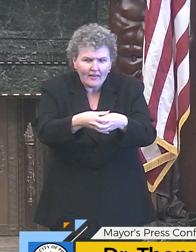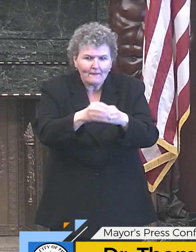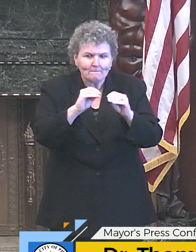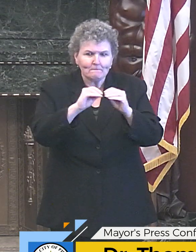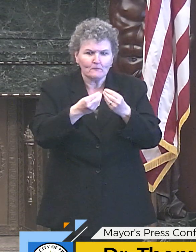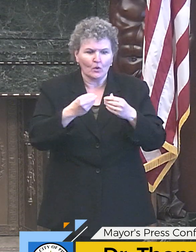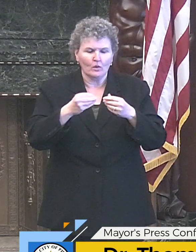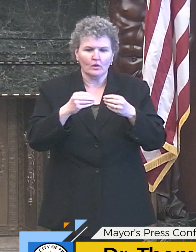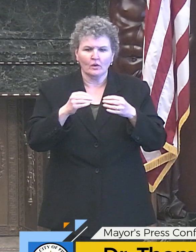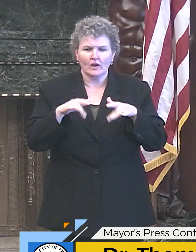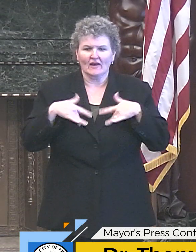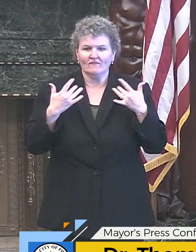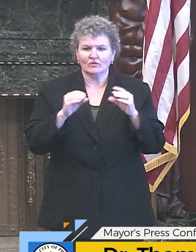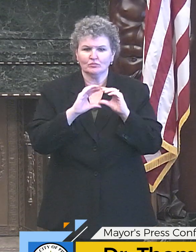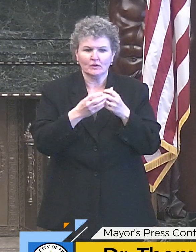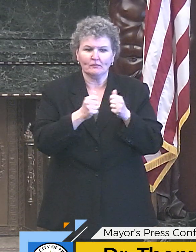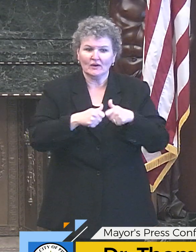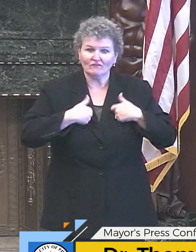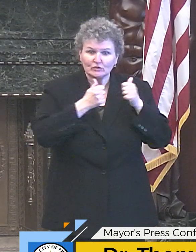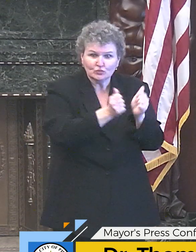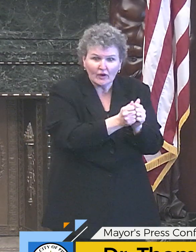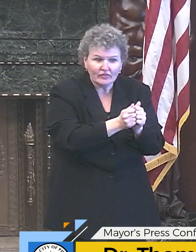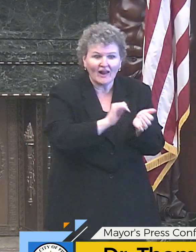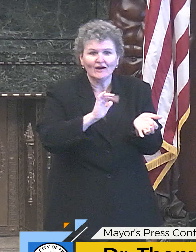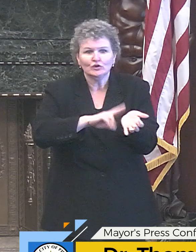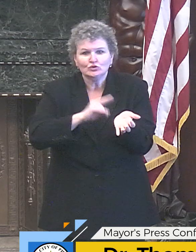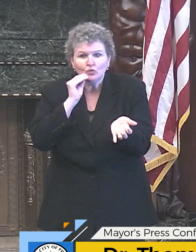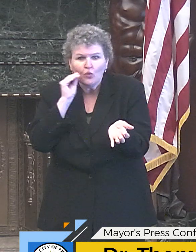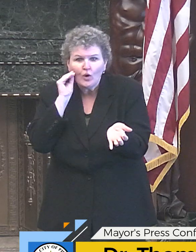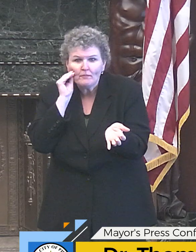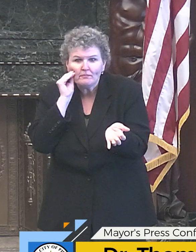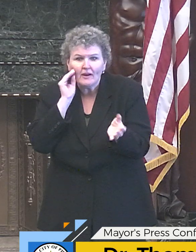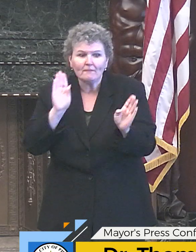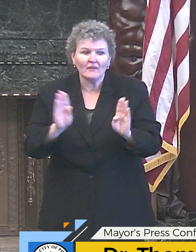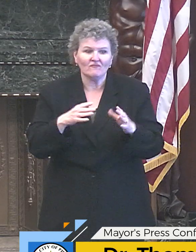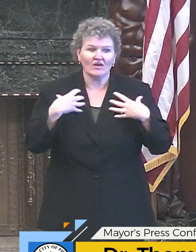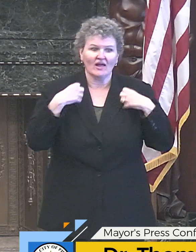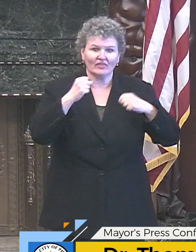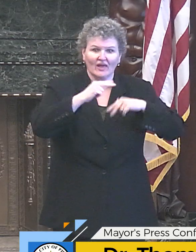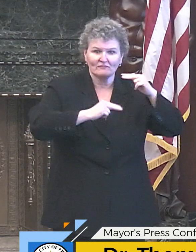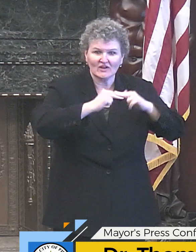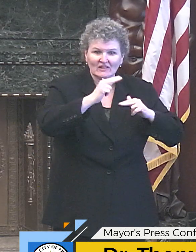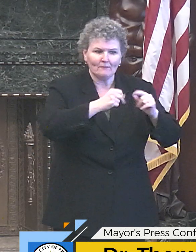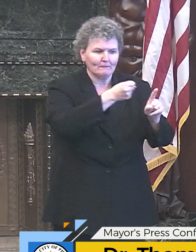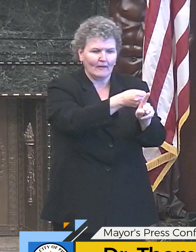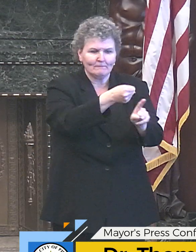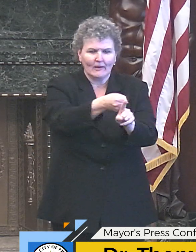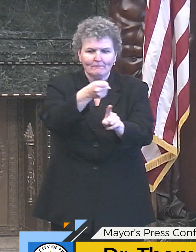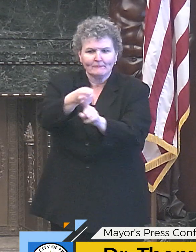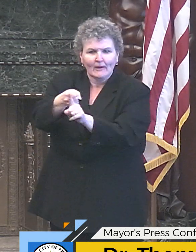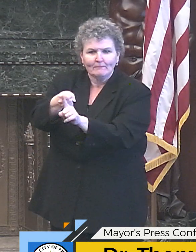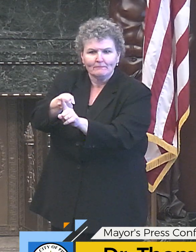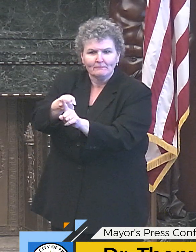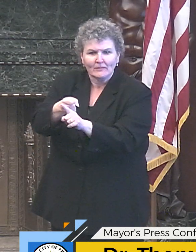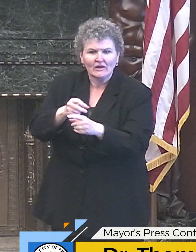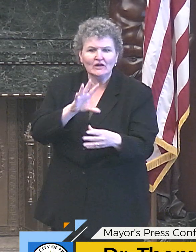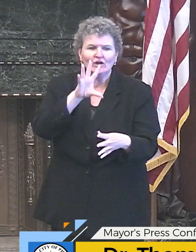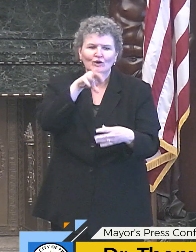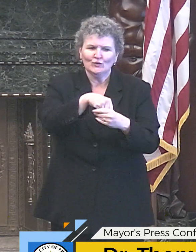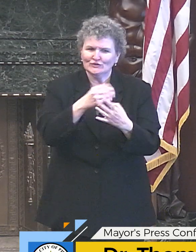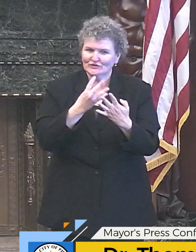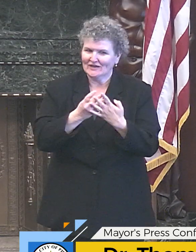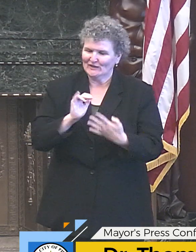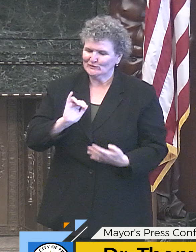people live together, such as nursing homes and behavioral health facilities. And included in that would be the city's jail. We now are up